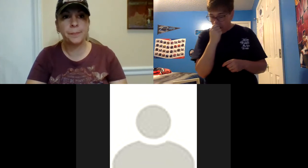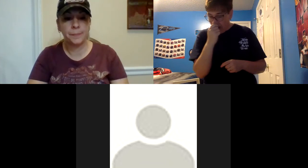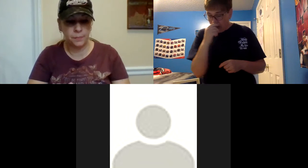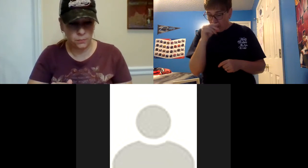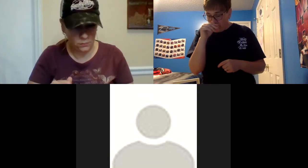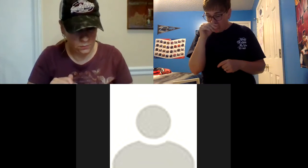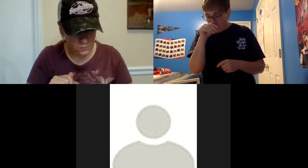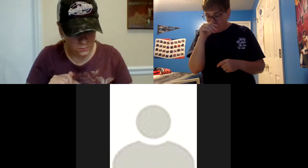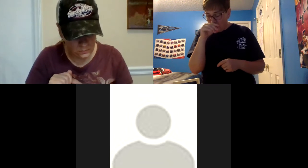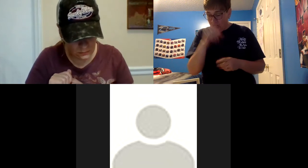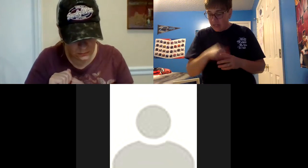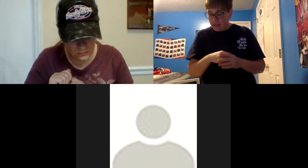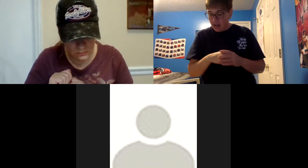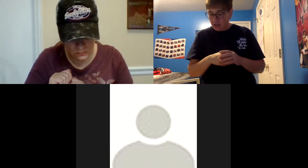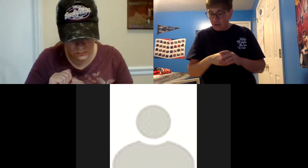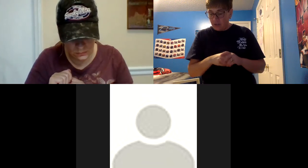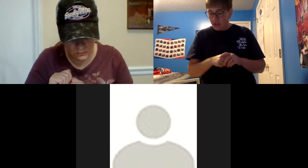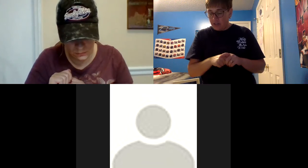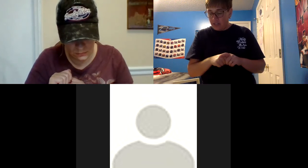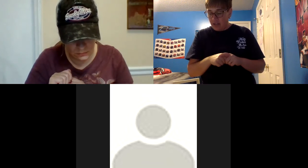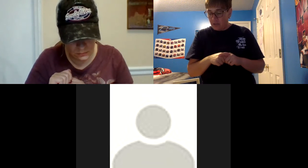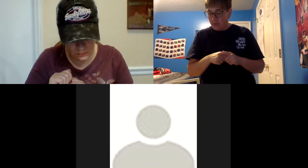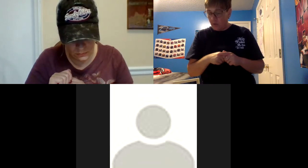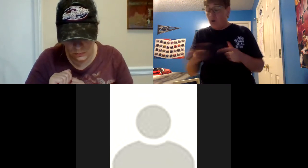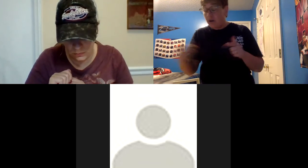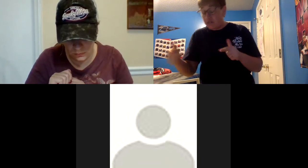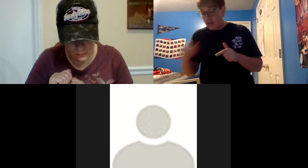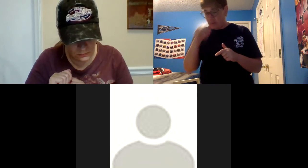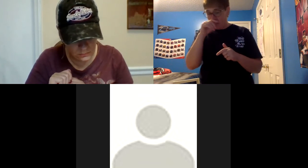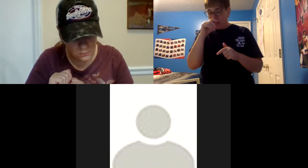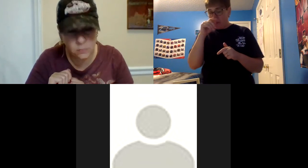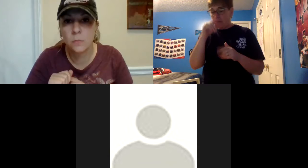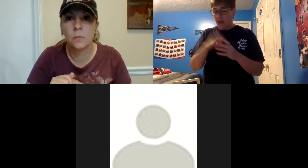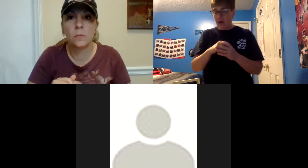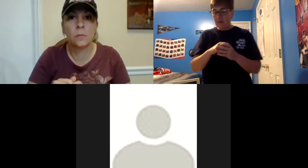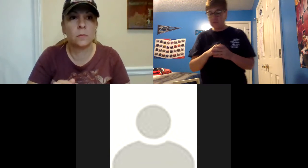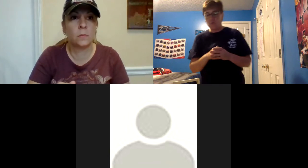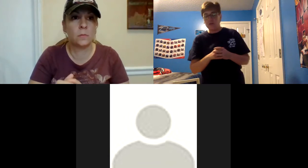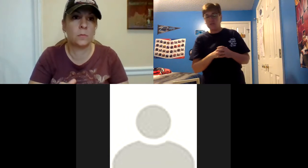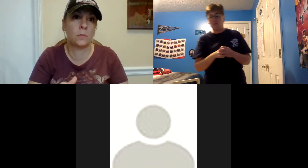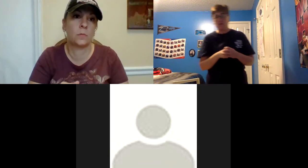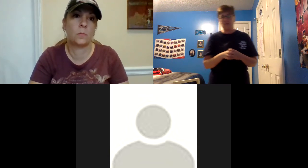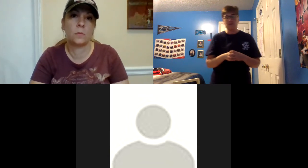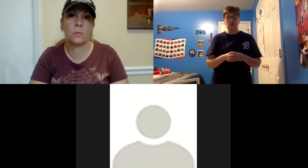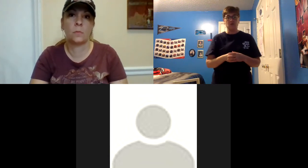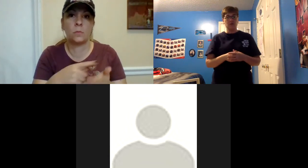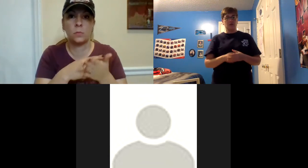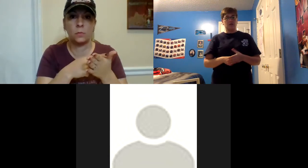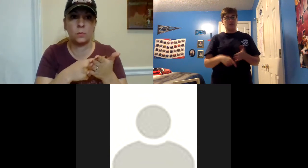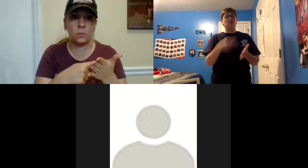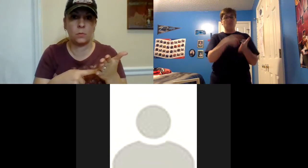is wrong with you? Do you need a doctor to go to the hospital or go to the hospital? So what is wrong with